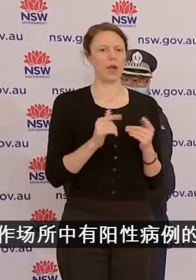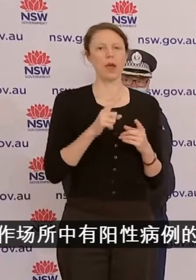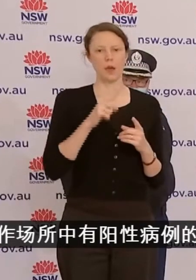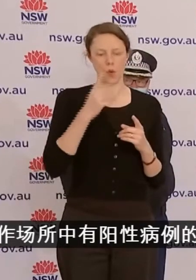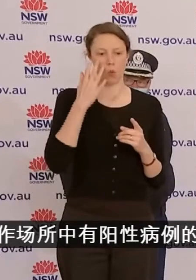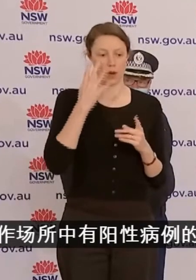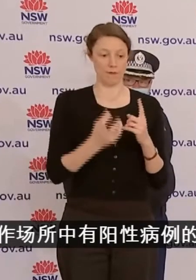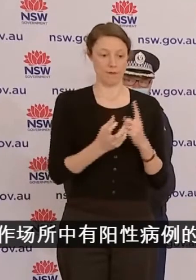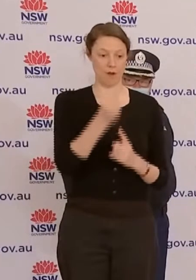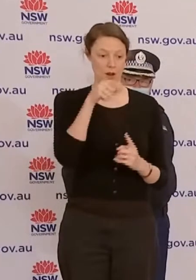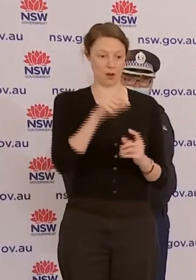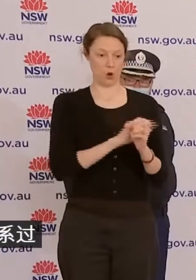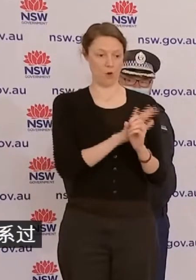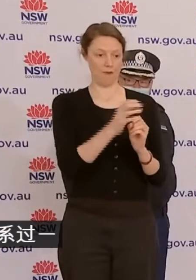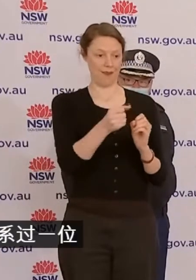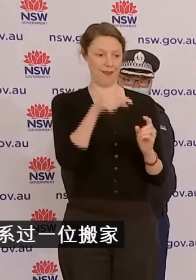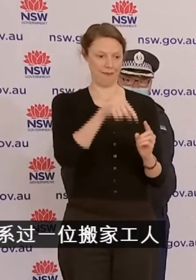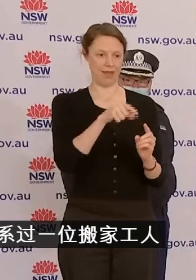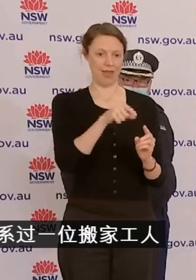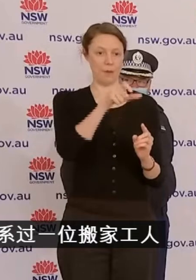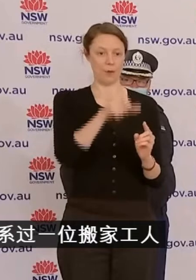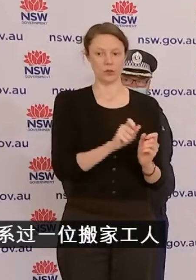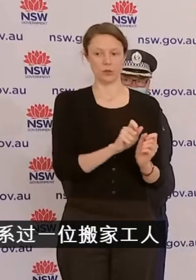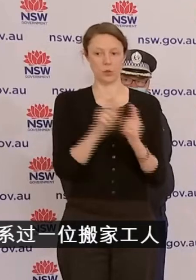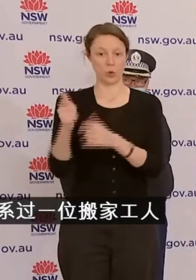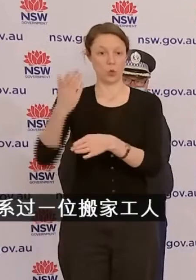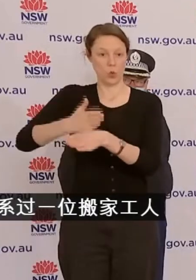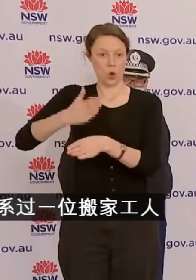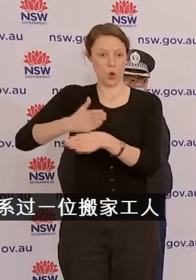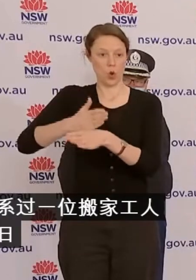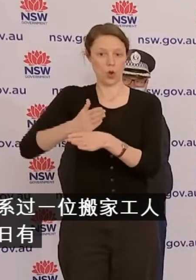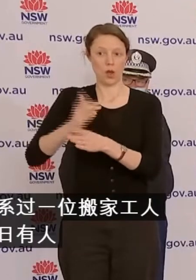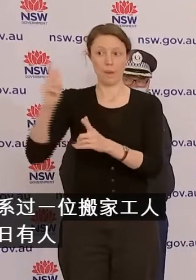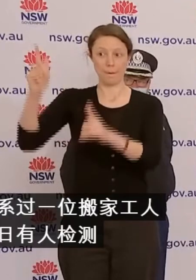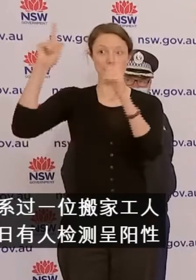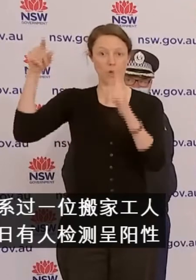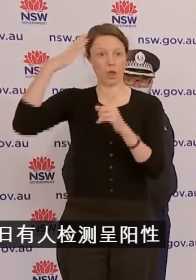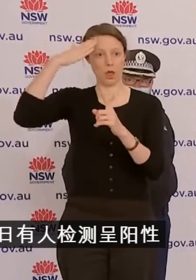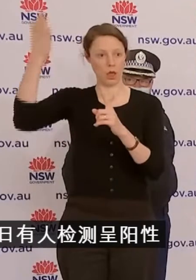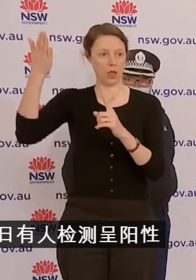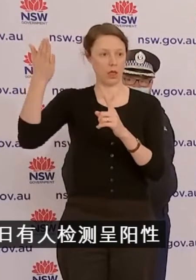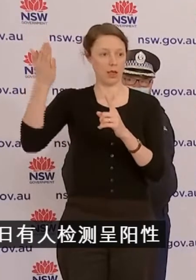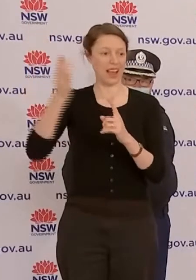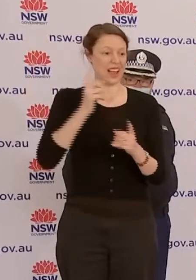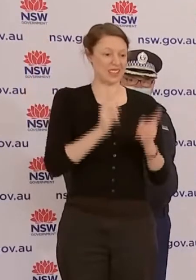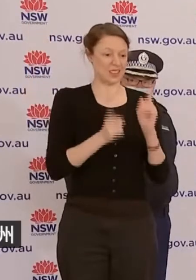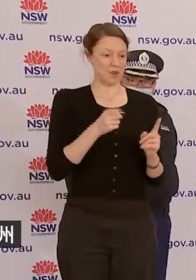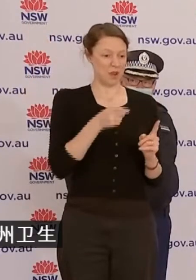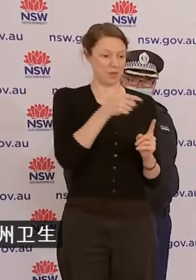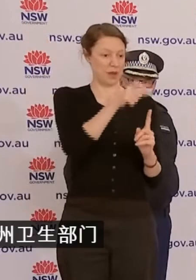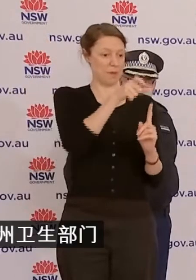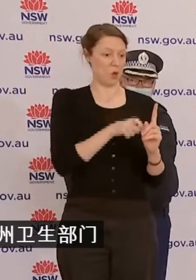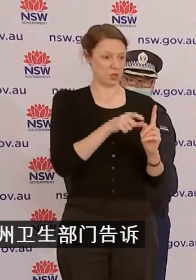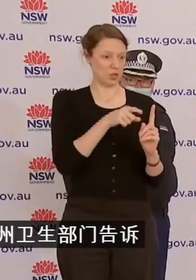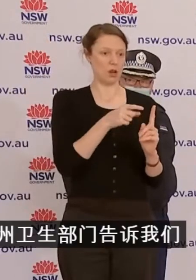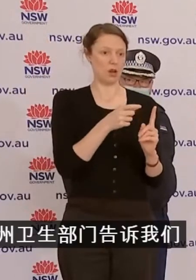their workplaces? We've been contacted by a removalist who said he had someone test positive on Sunday, rang New South